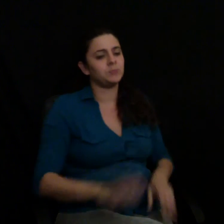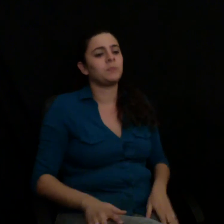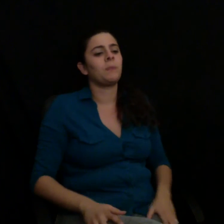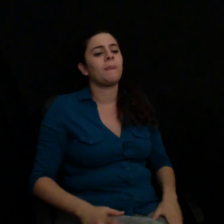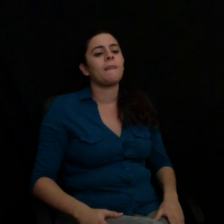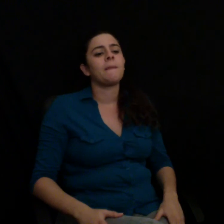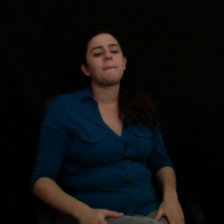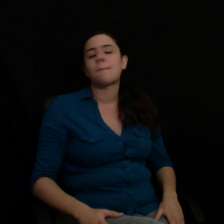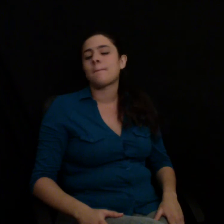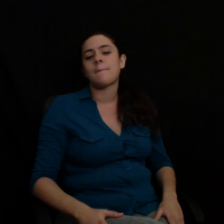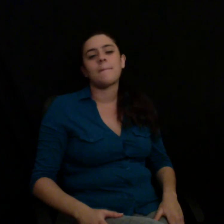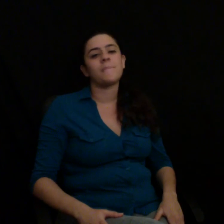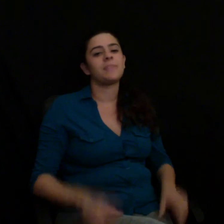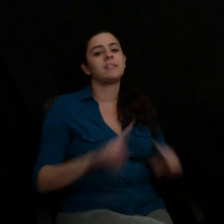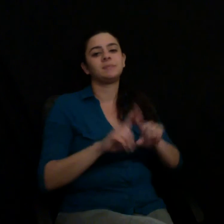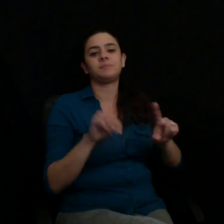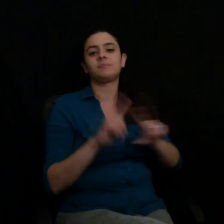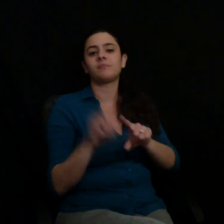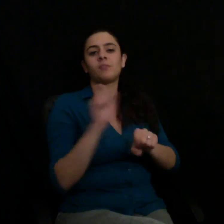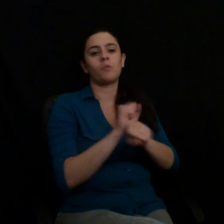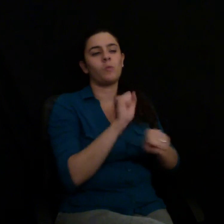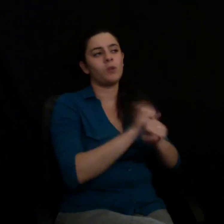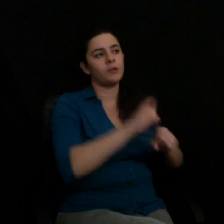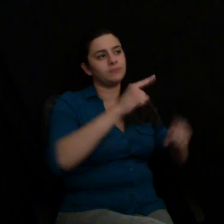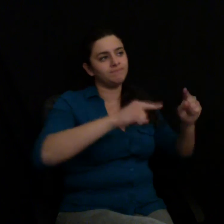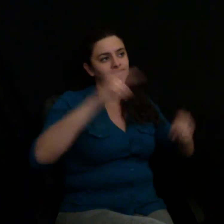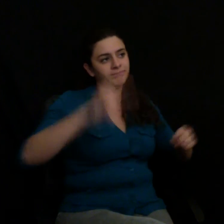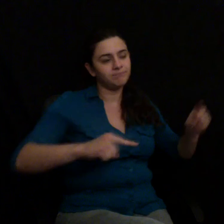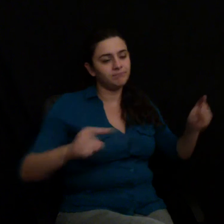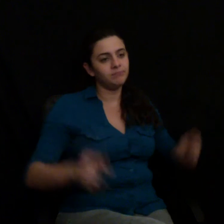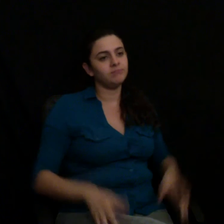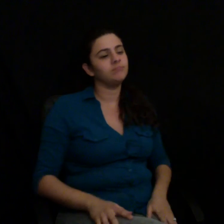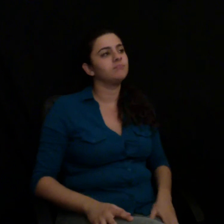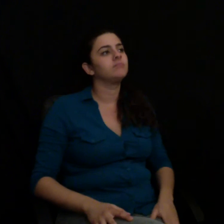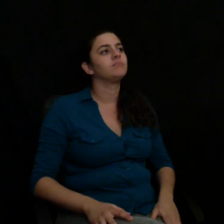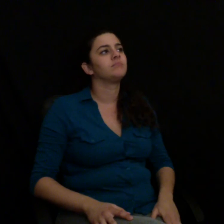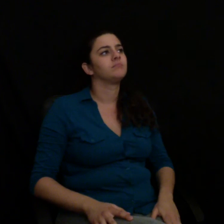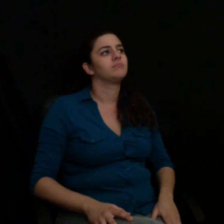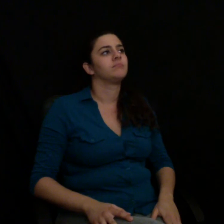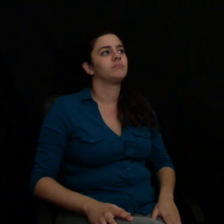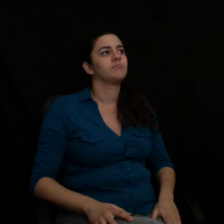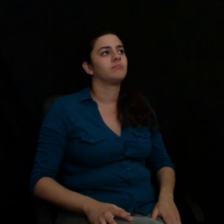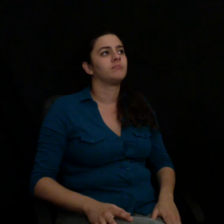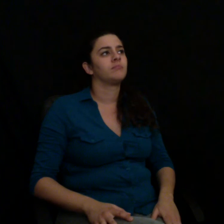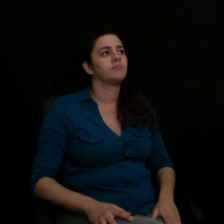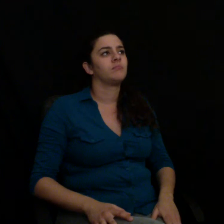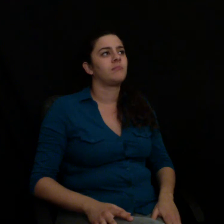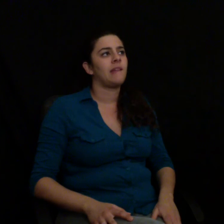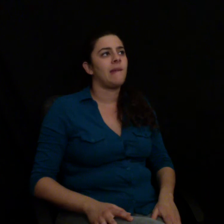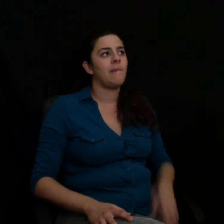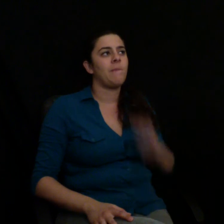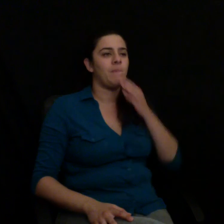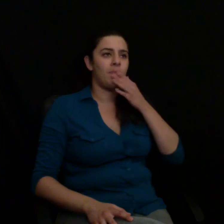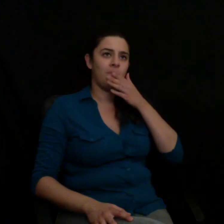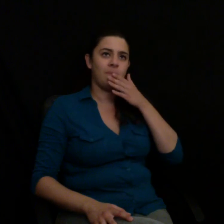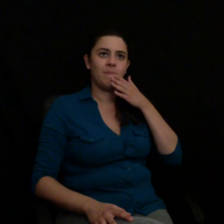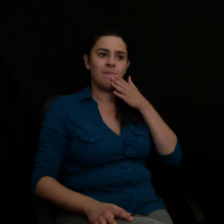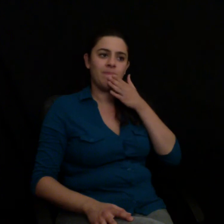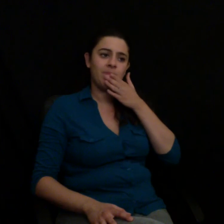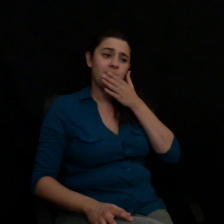kinds of work up there in the summer. And any of you guys that's not members of our Vagabond need a job or anything, come over to our